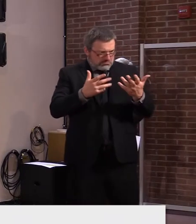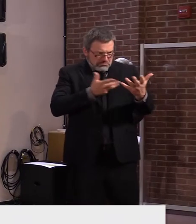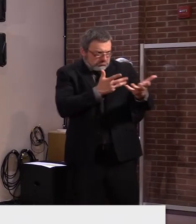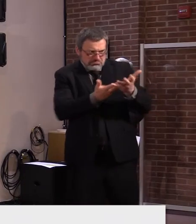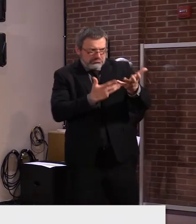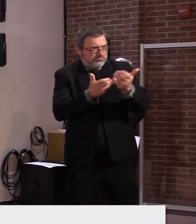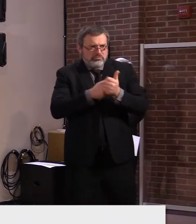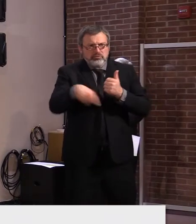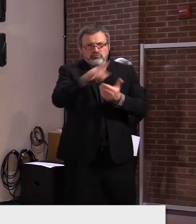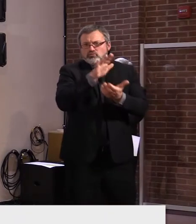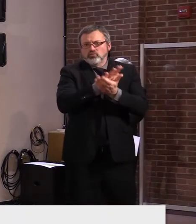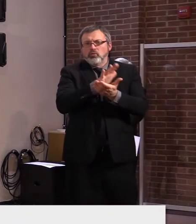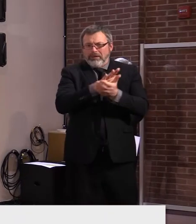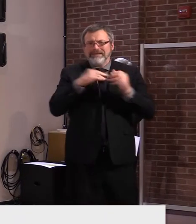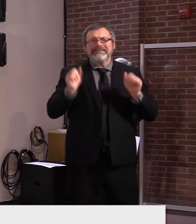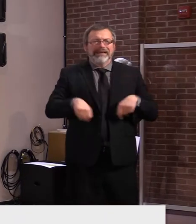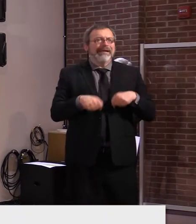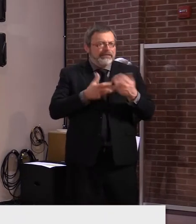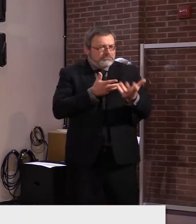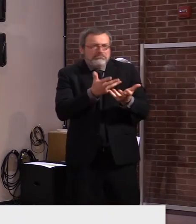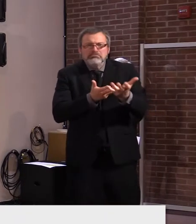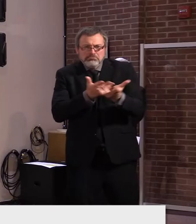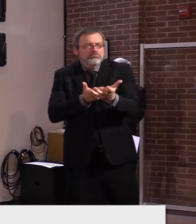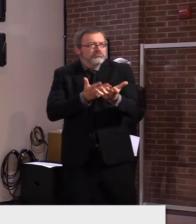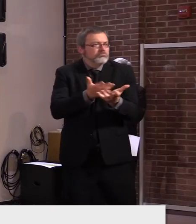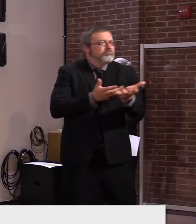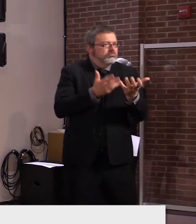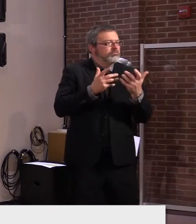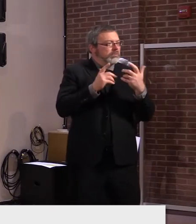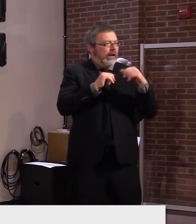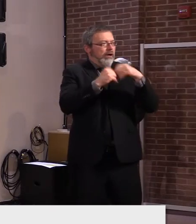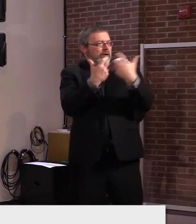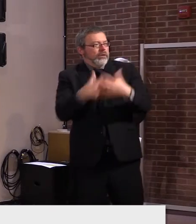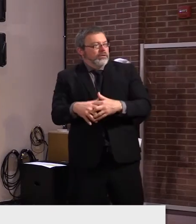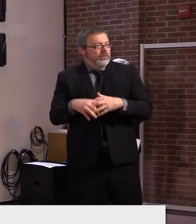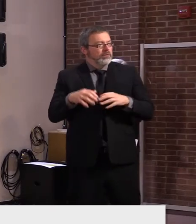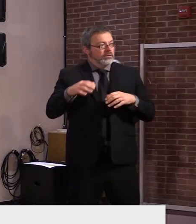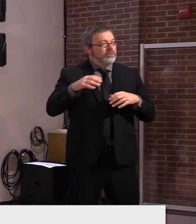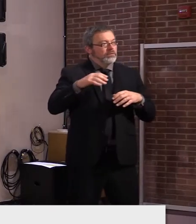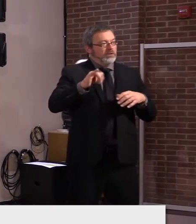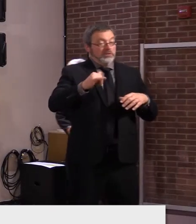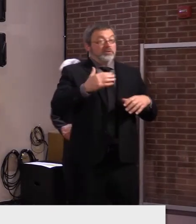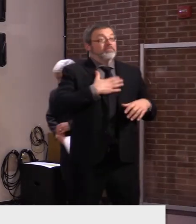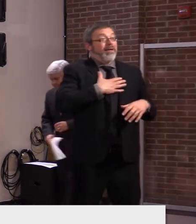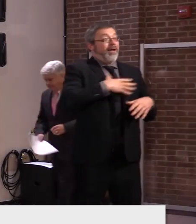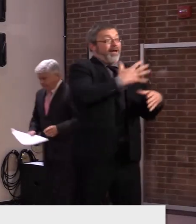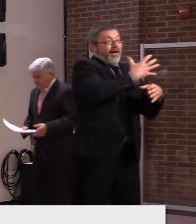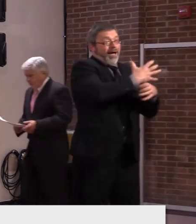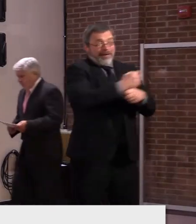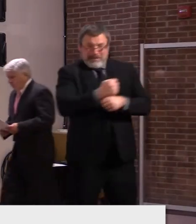the testing programs. That concludes my update. Now I'll turn it over to Secretary Smith.